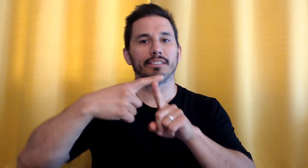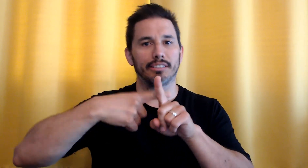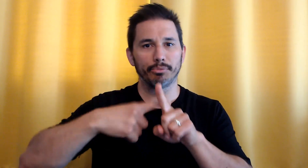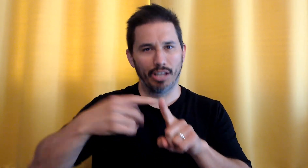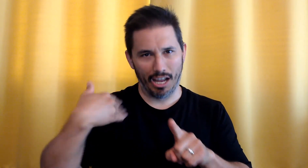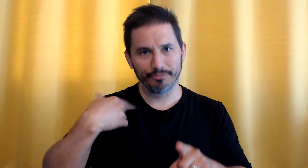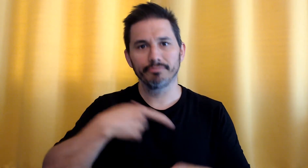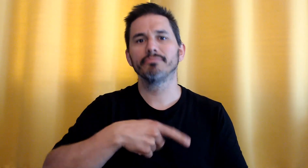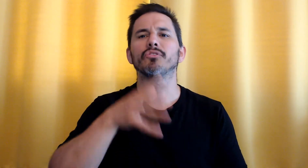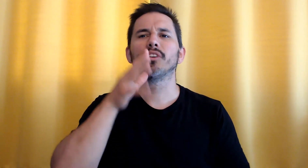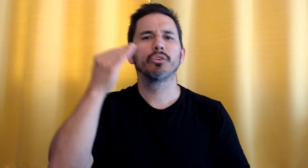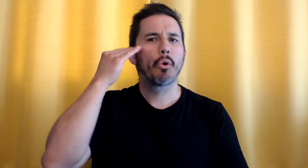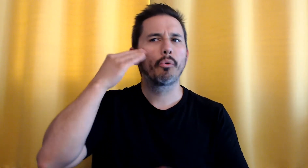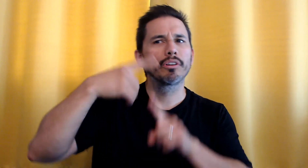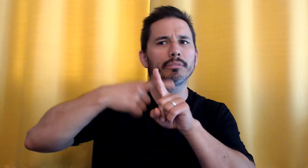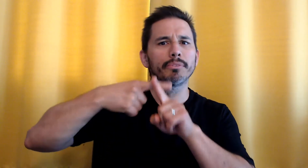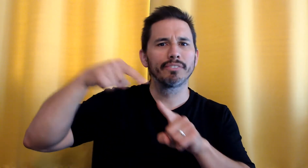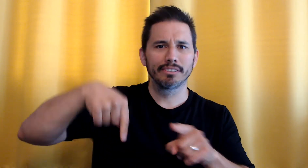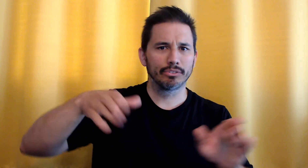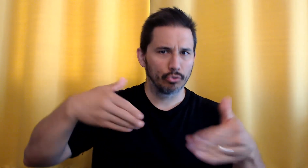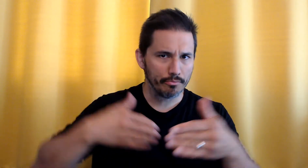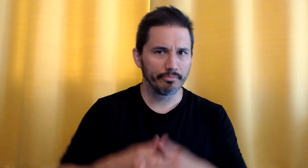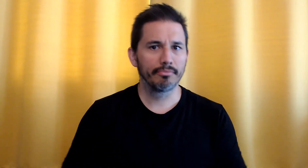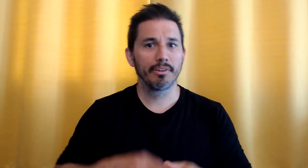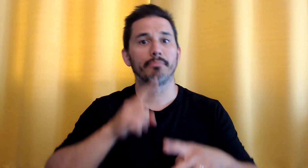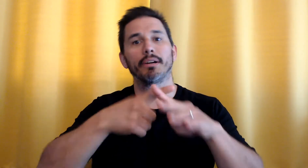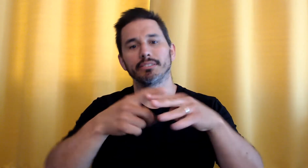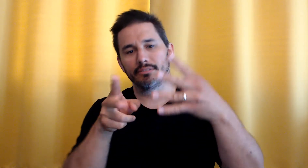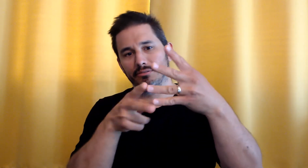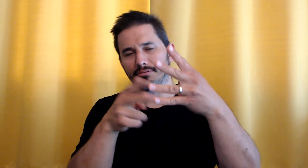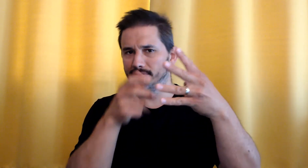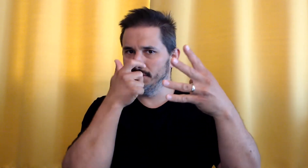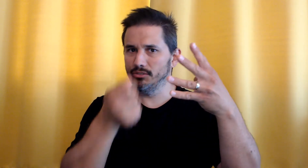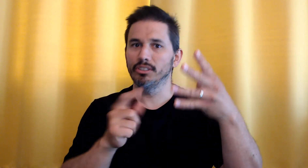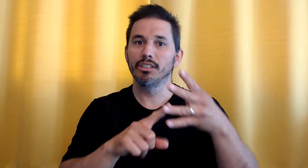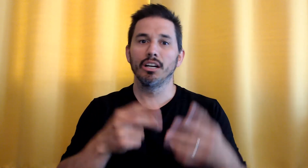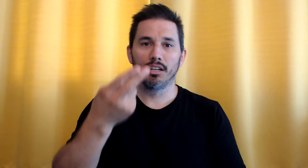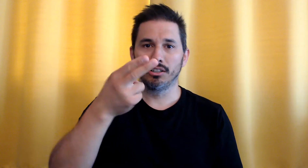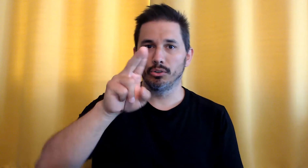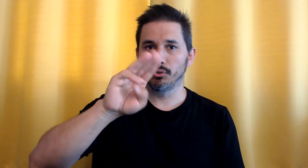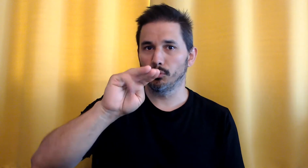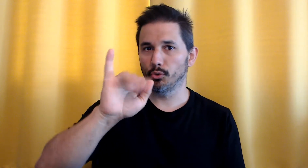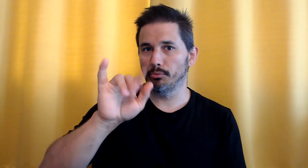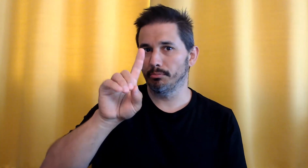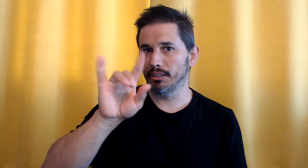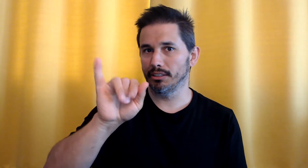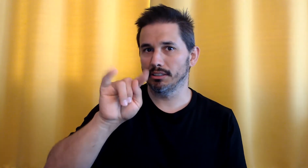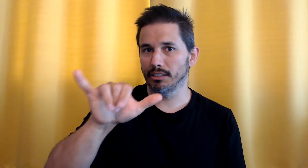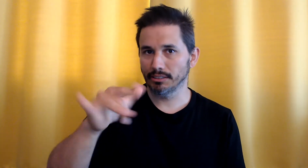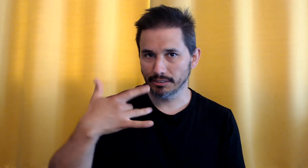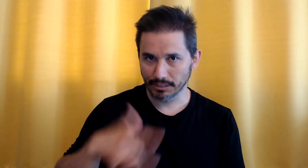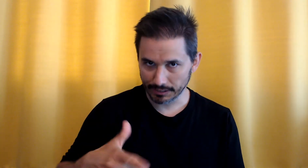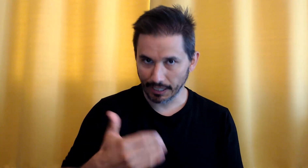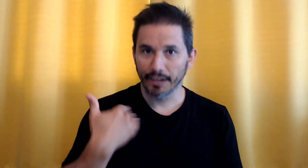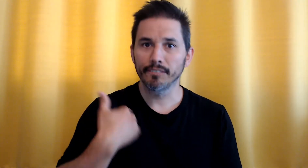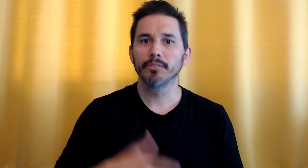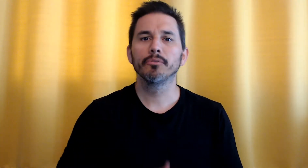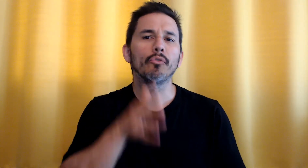devices, also a temperature sensor, to give you the temperature wherever it's set up. Thirdly, it has a humidity sensor, to give you